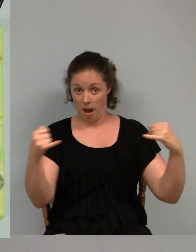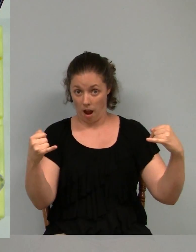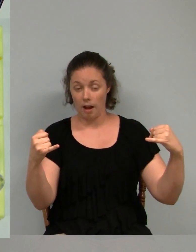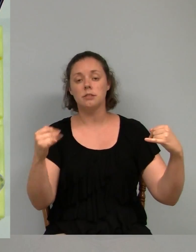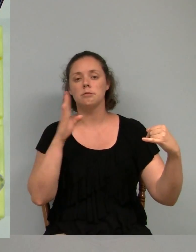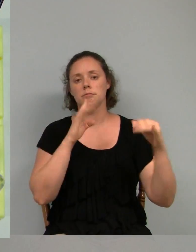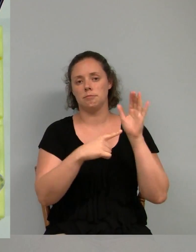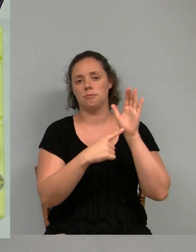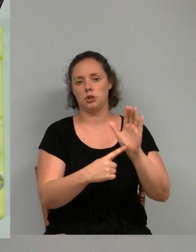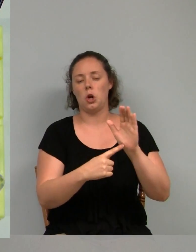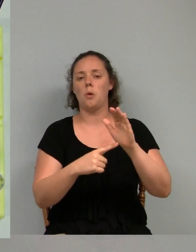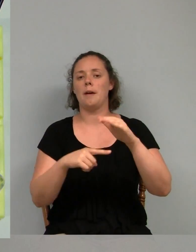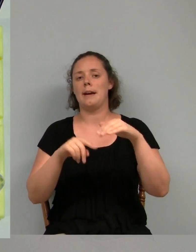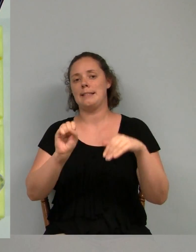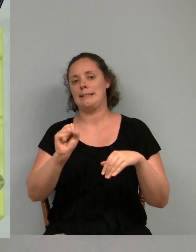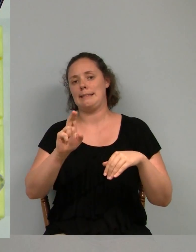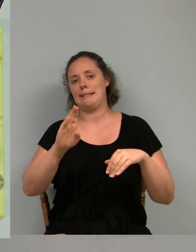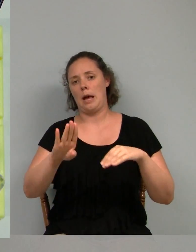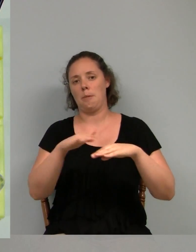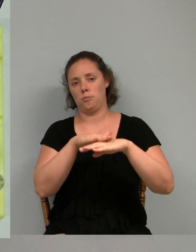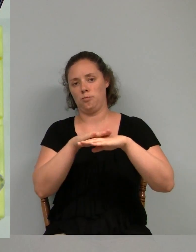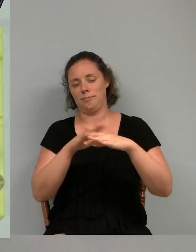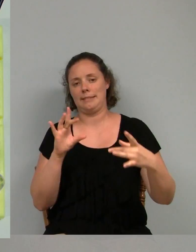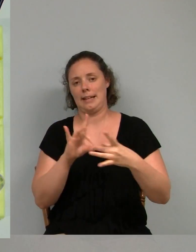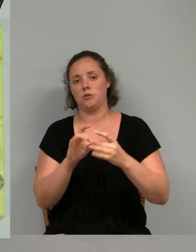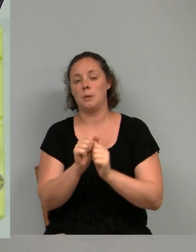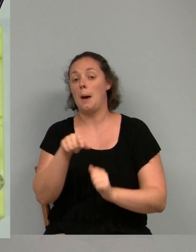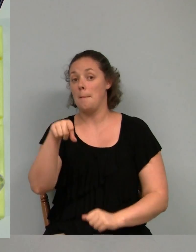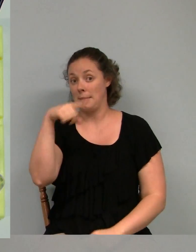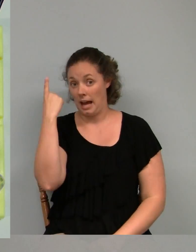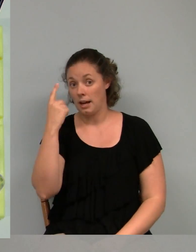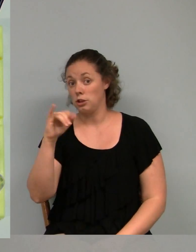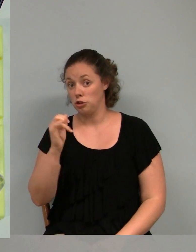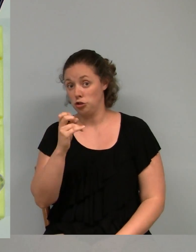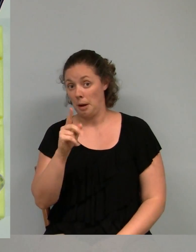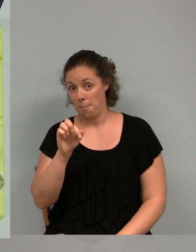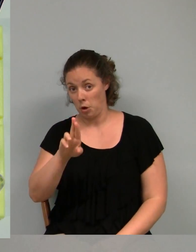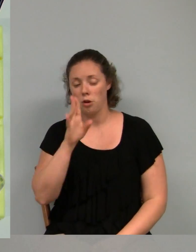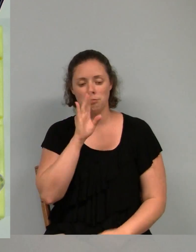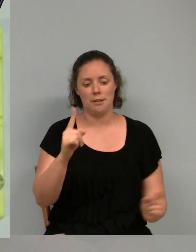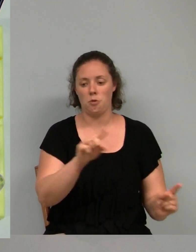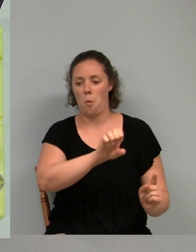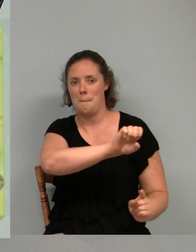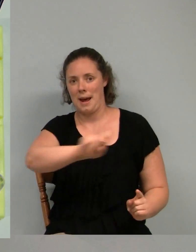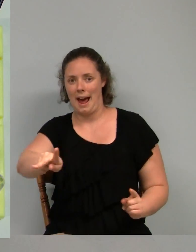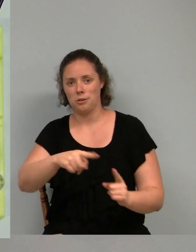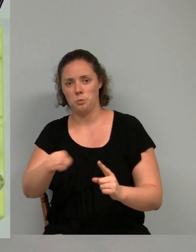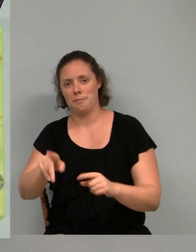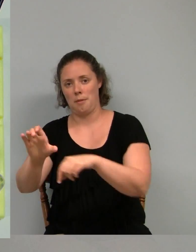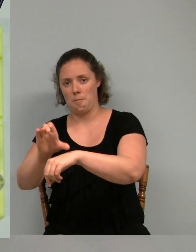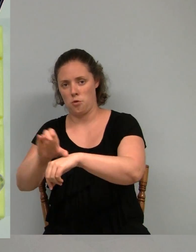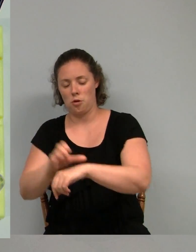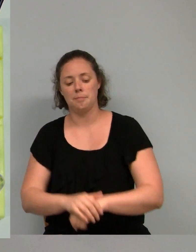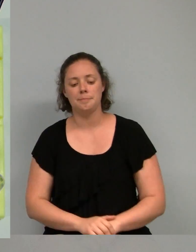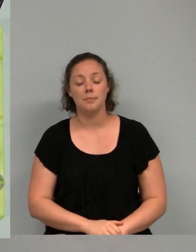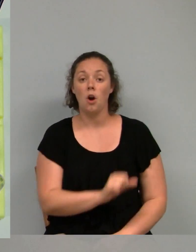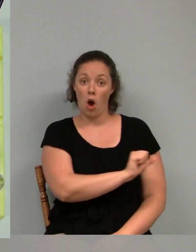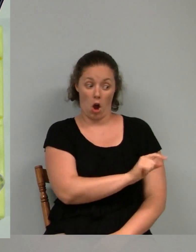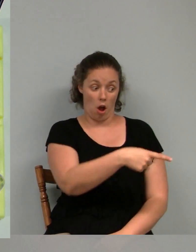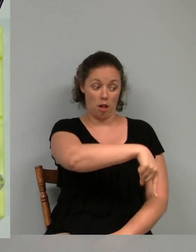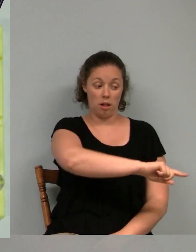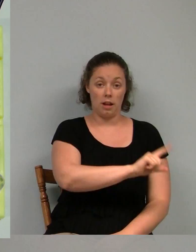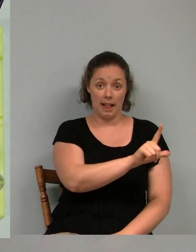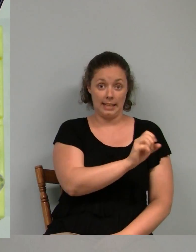subsurface connection to the black ground jumper leading back to the computer. All the LEDs will be sharing this one